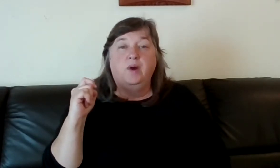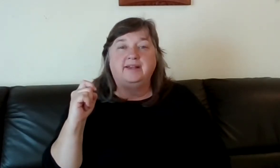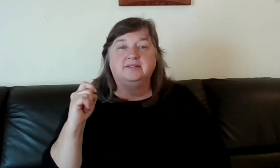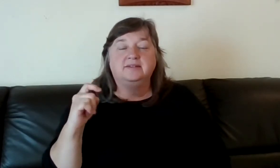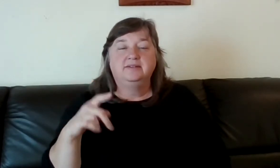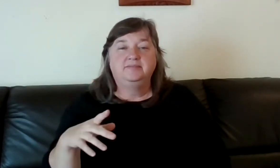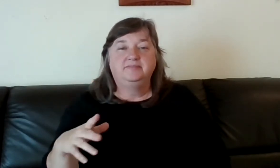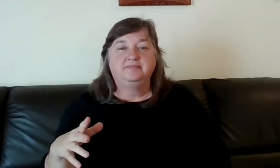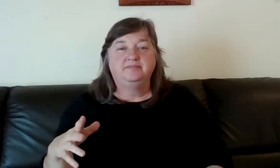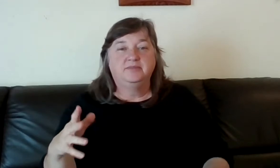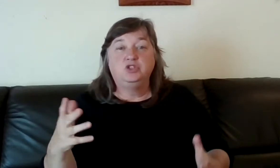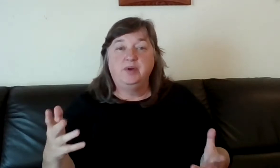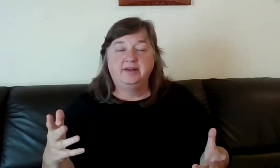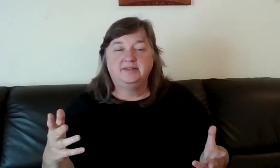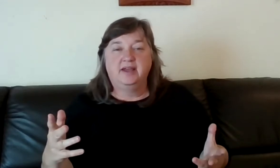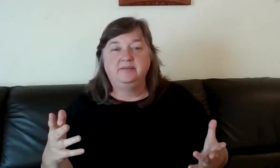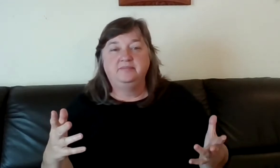Wet, two-handed sign.